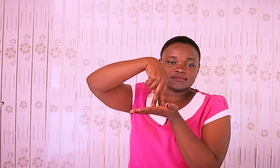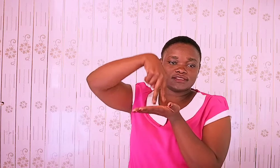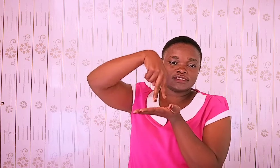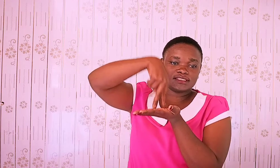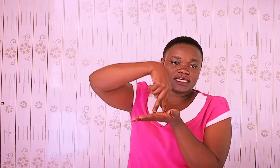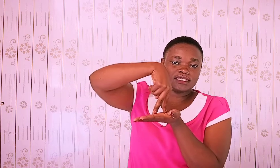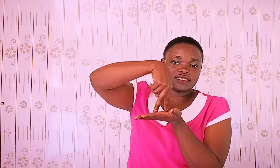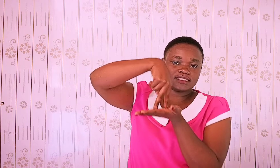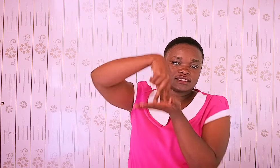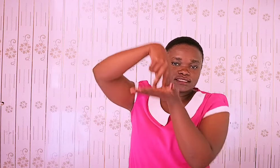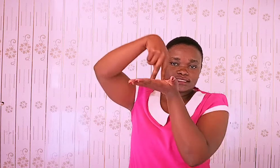Stand.